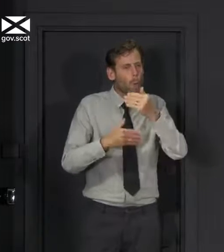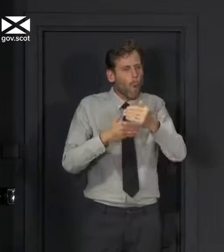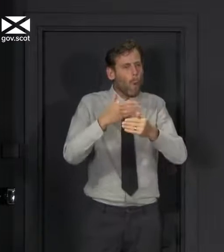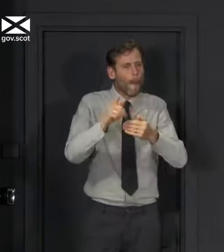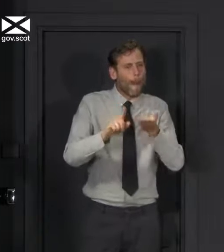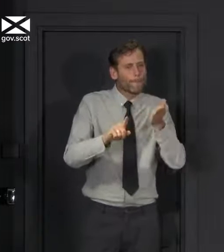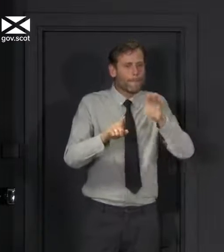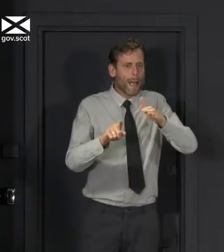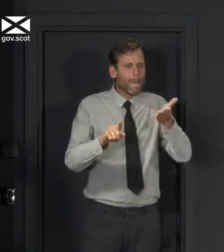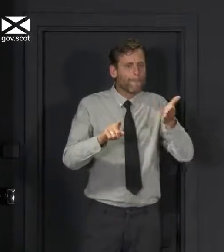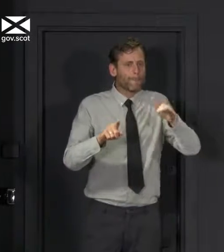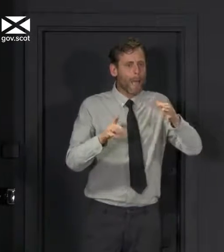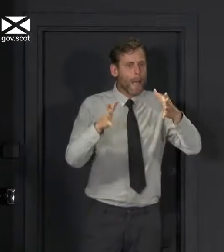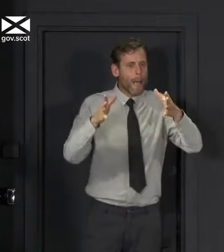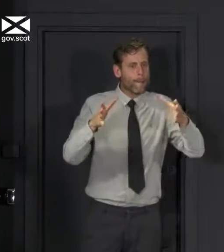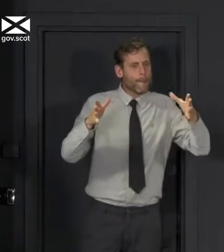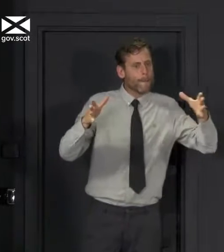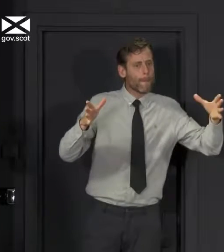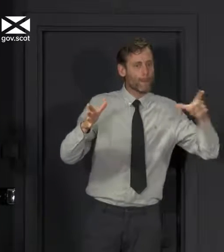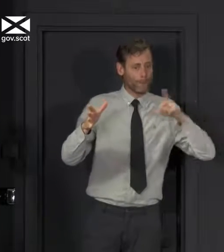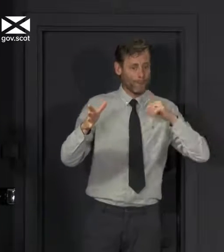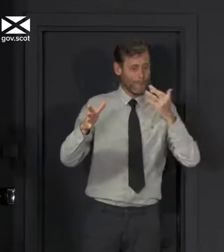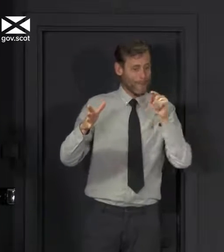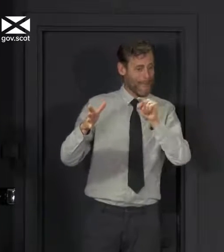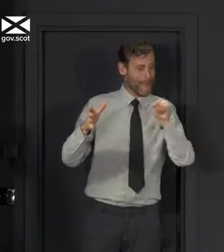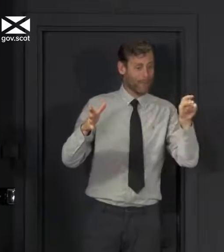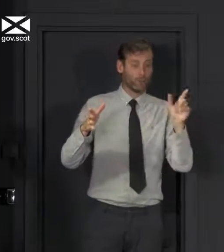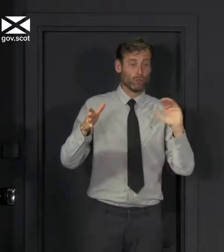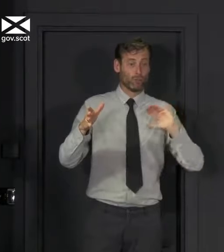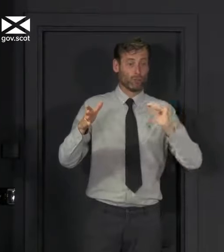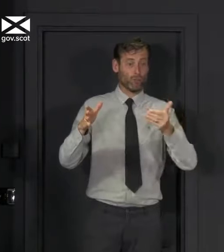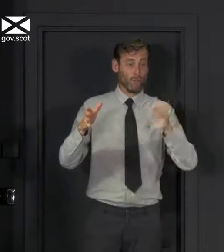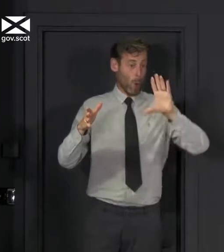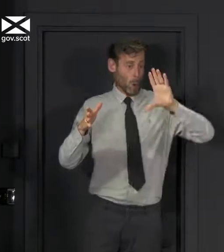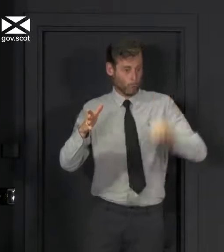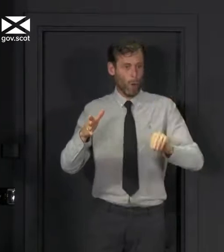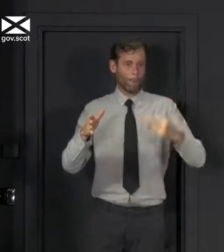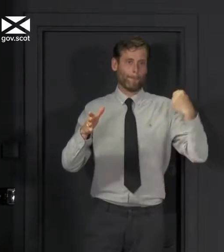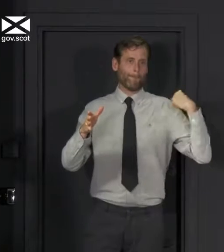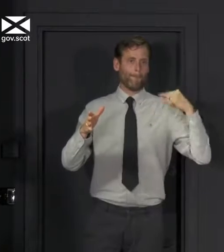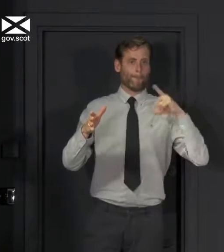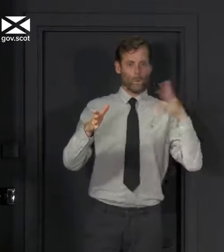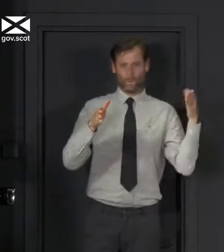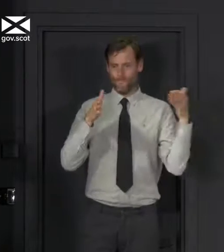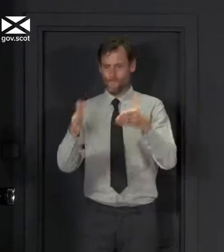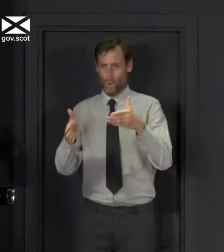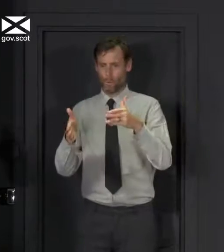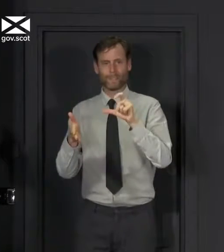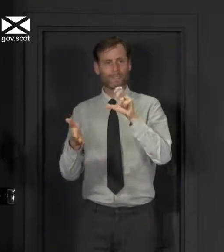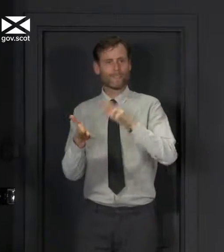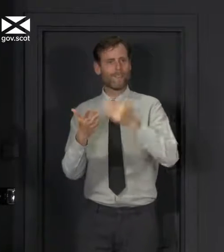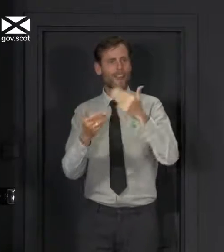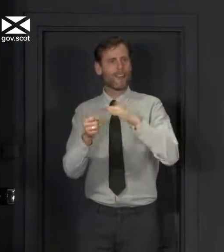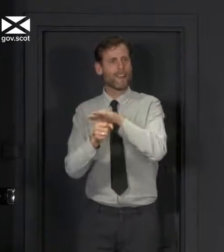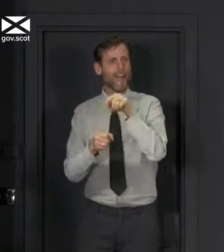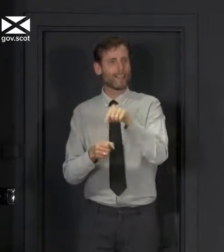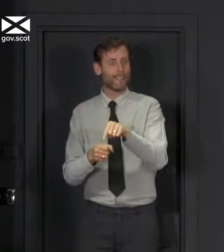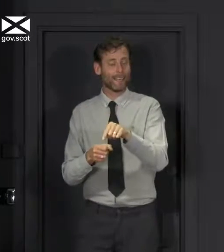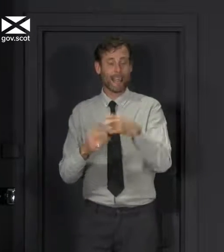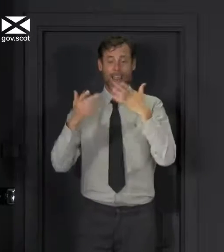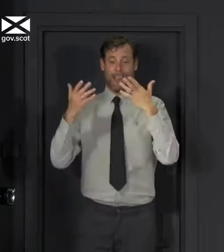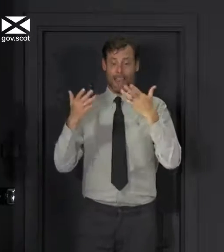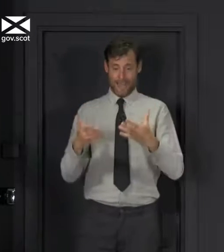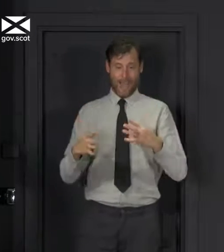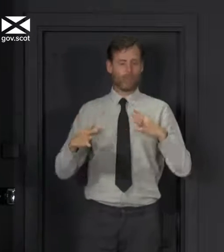to scale up to meet the pandemic, considering in those areas whether or not there is